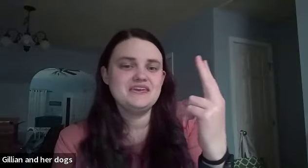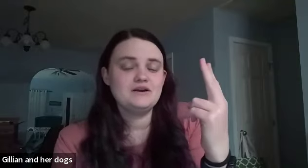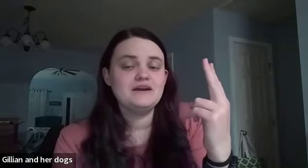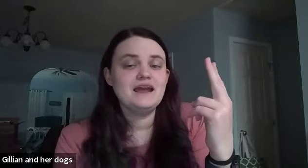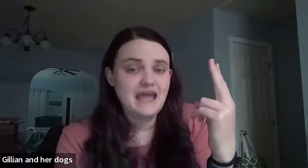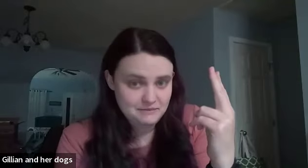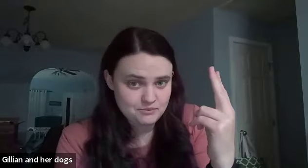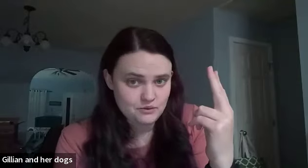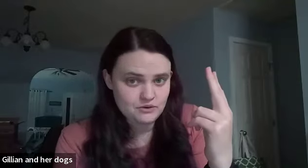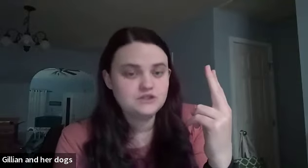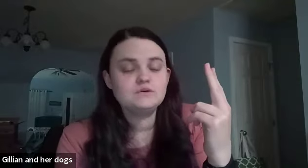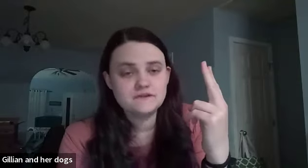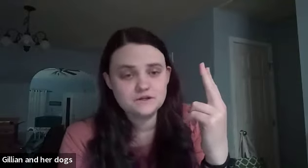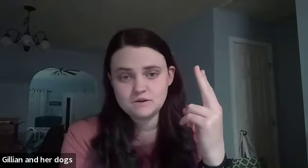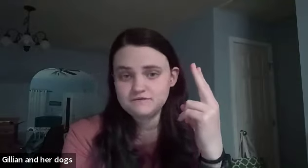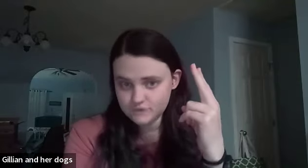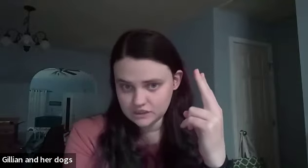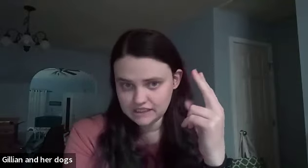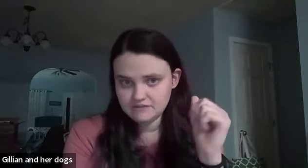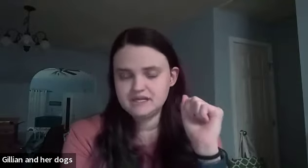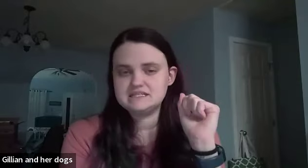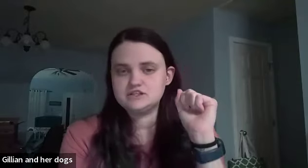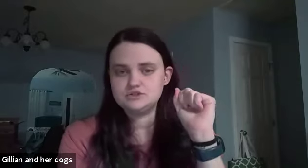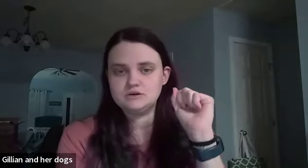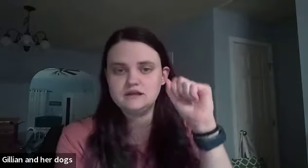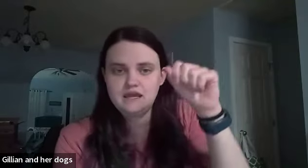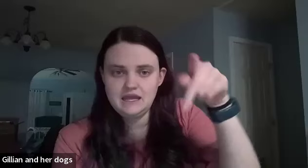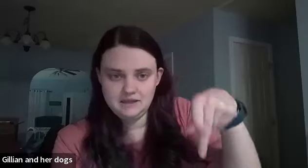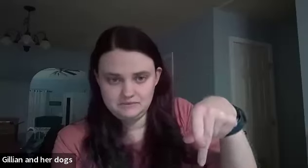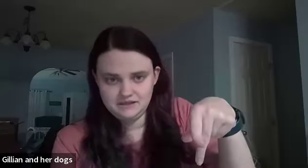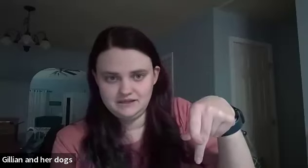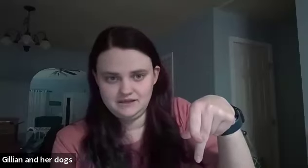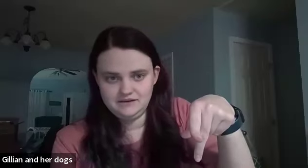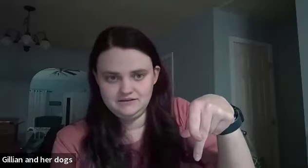Then our April, you will fingerspell fully because it's so short.